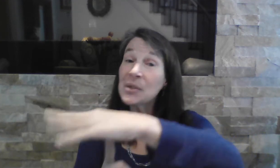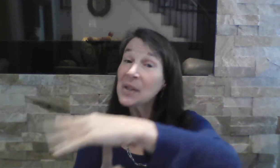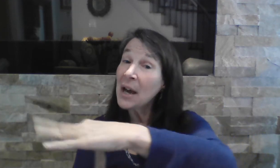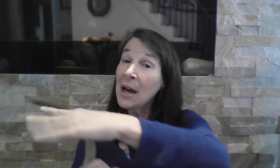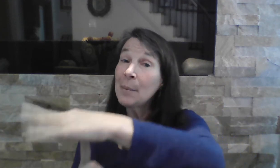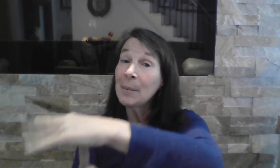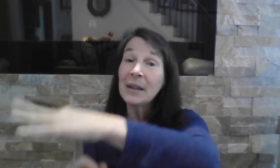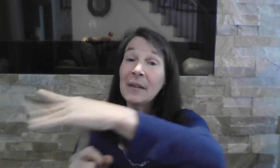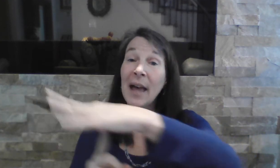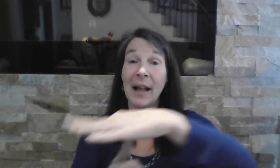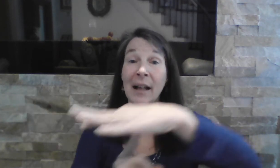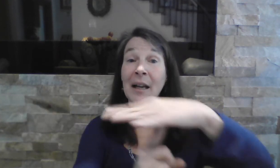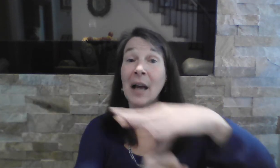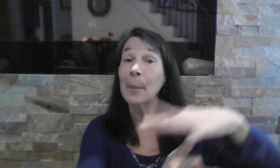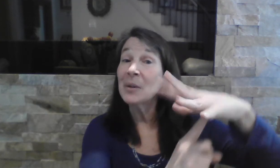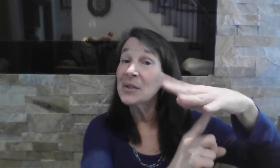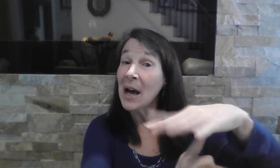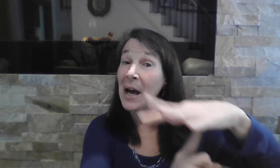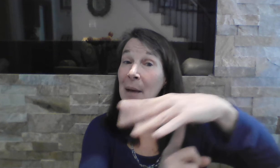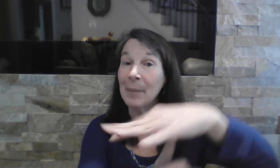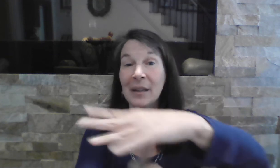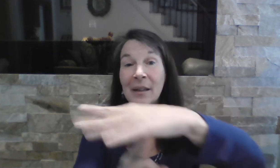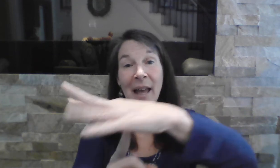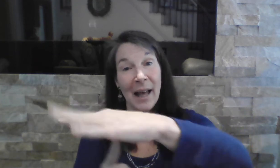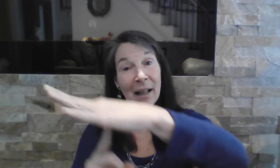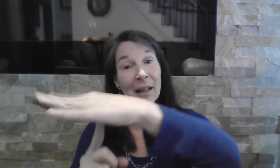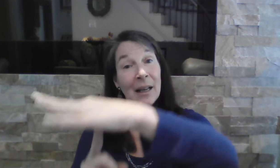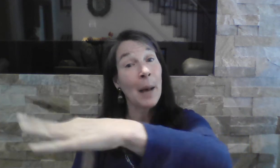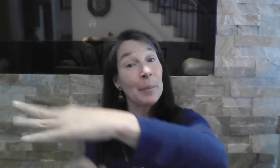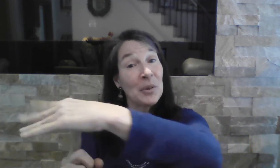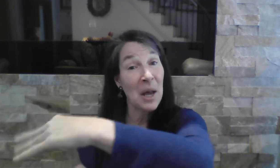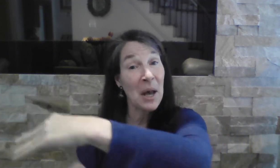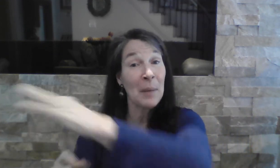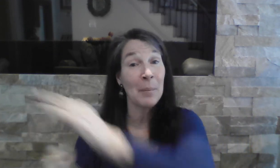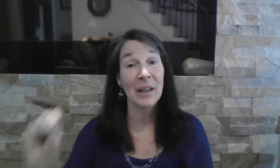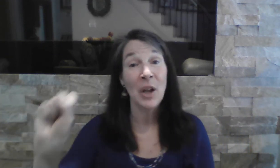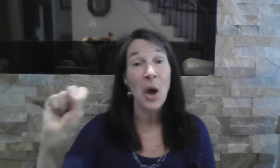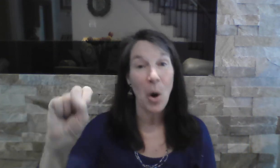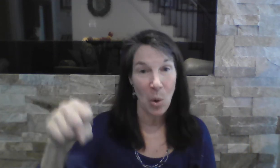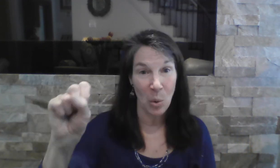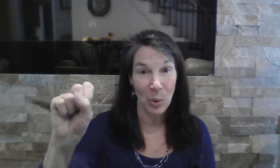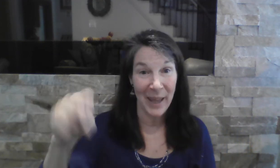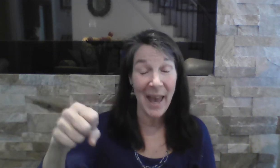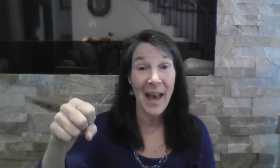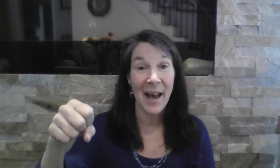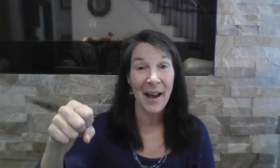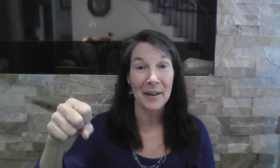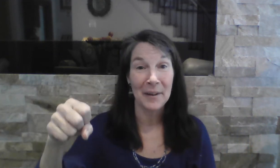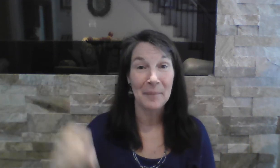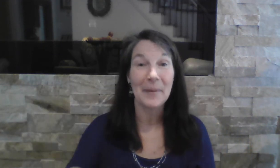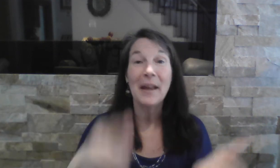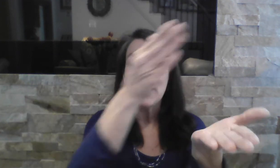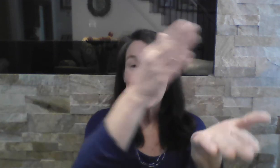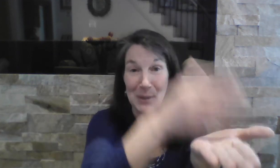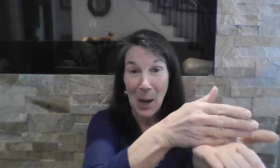come in the helicopters come in the helicopters come in oh yeah stop